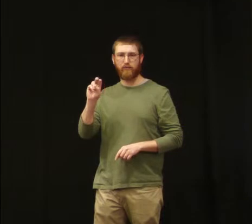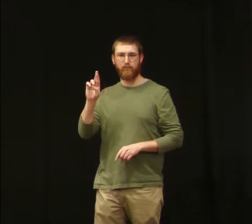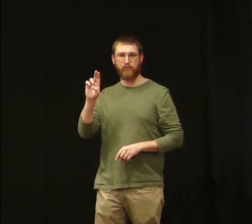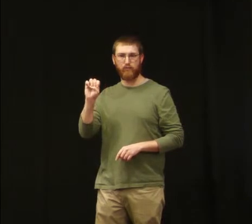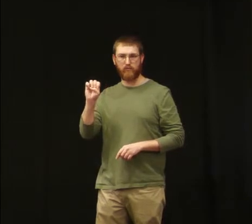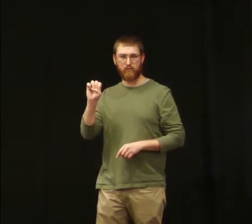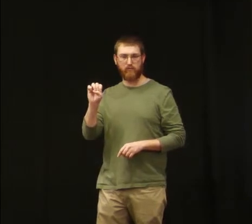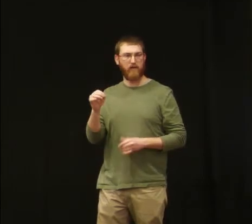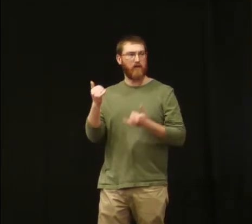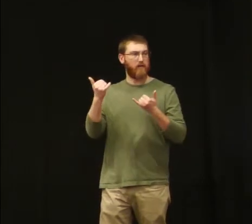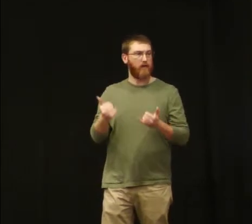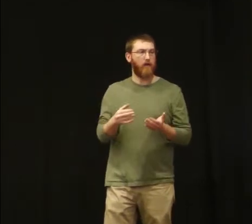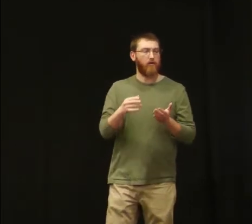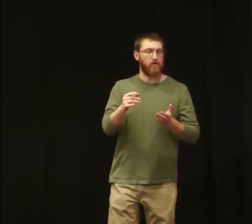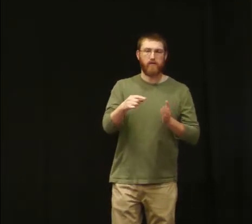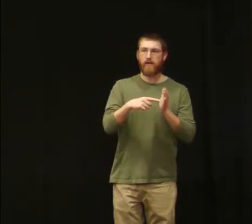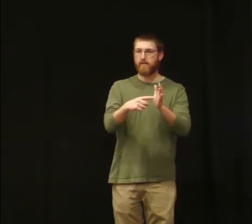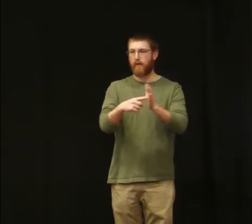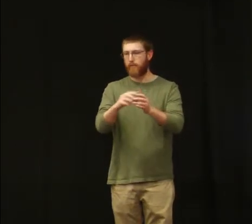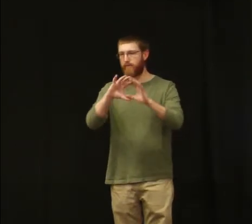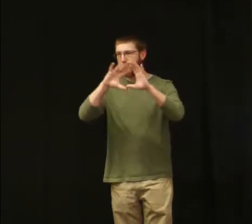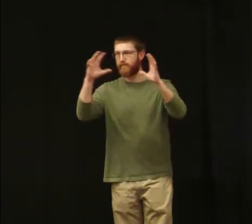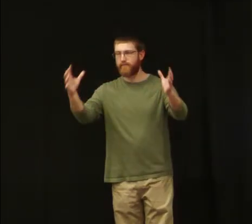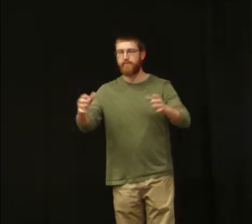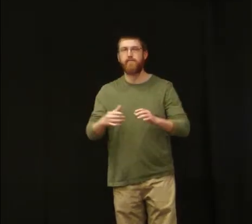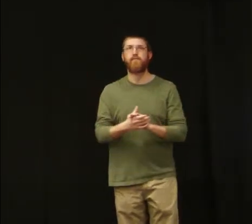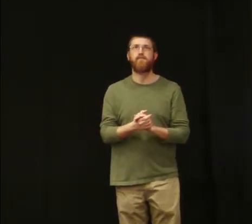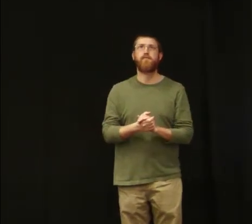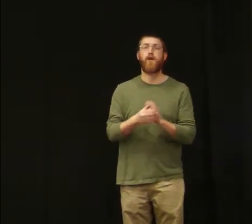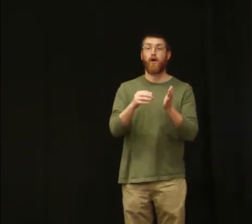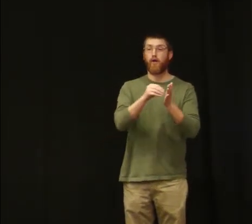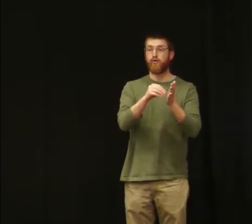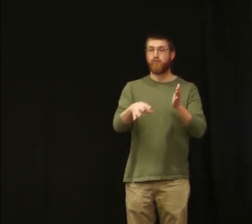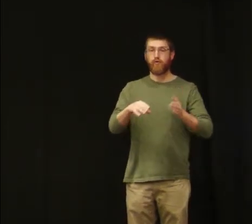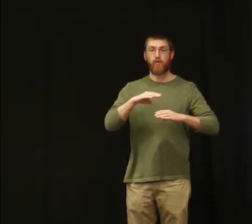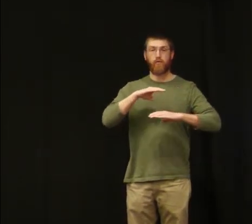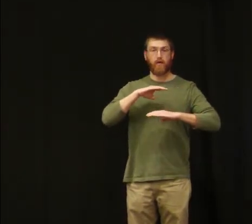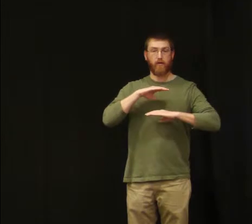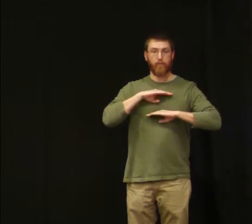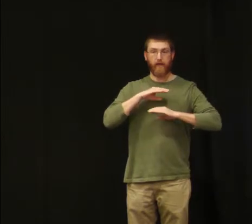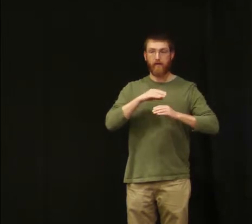use. A student met the goal of remaining on task for 45%,